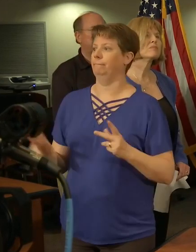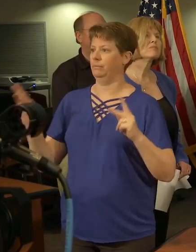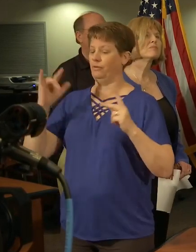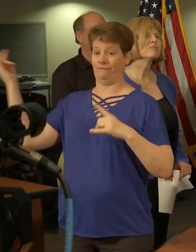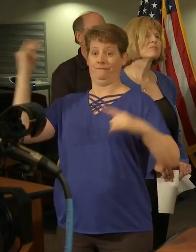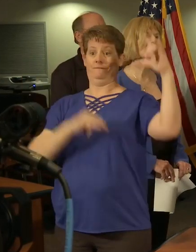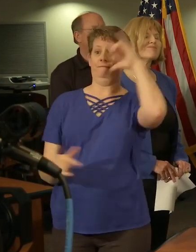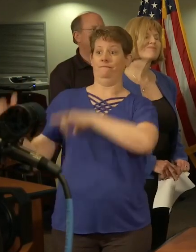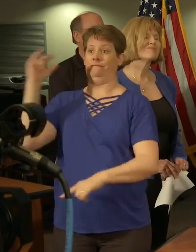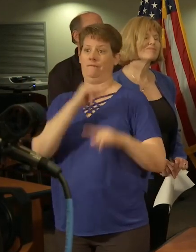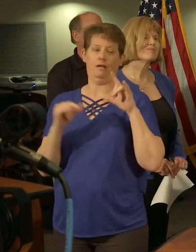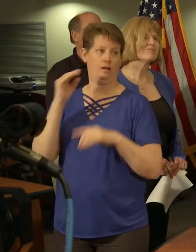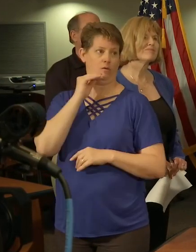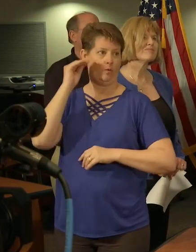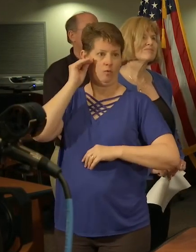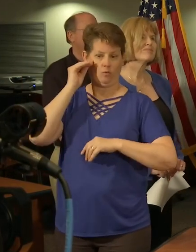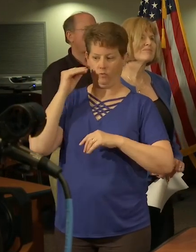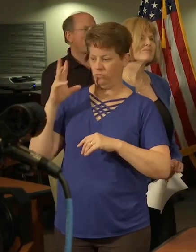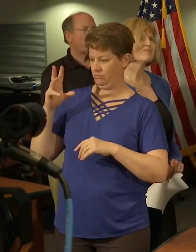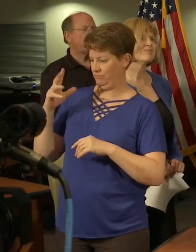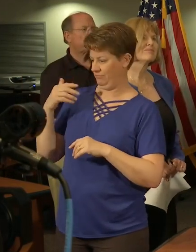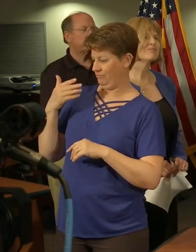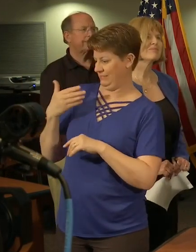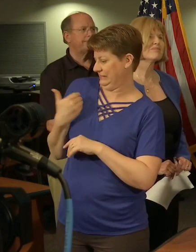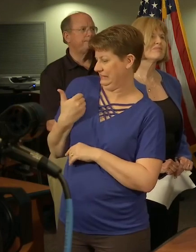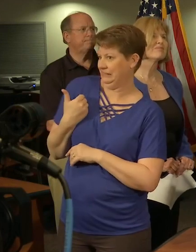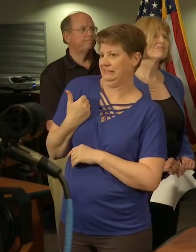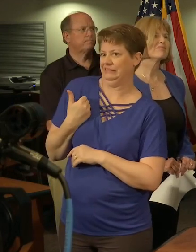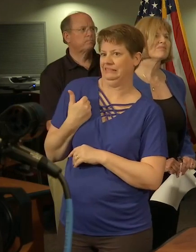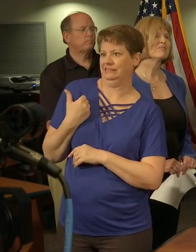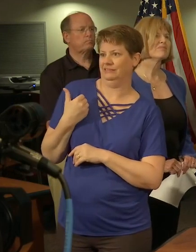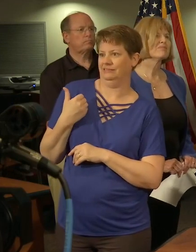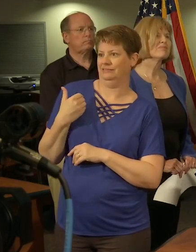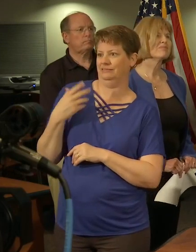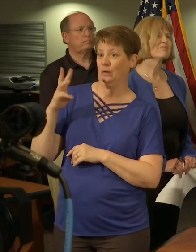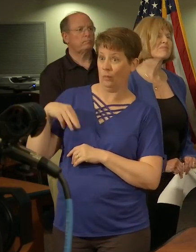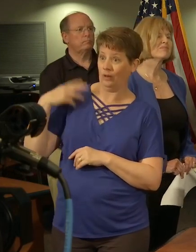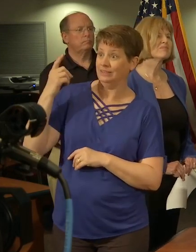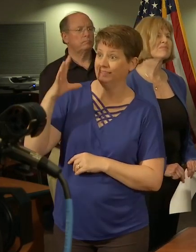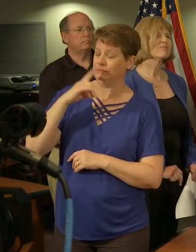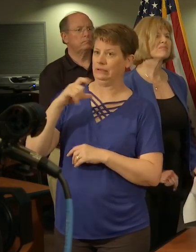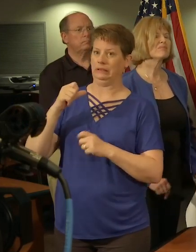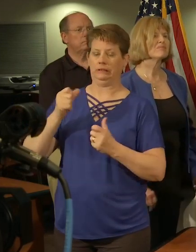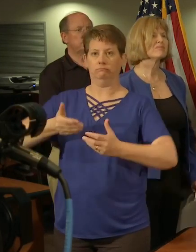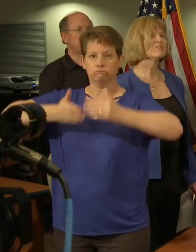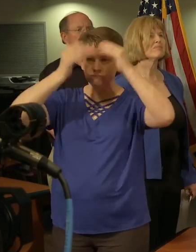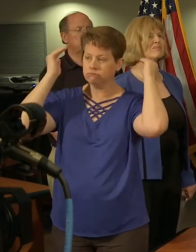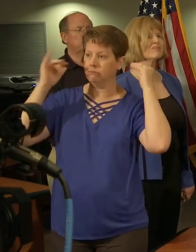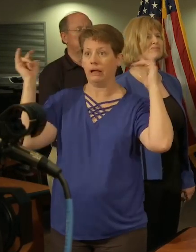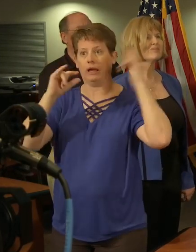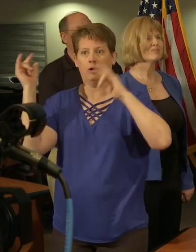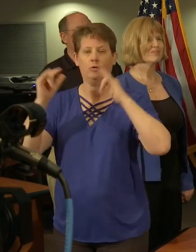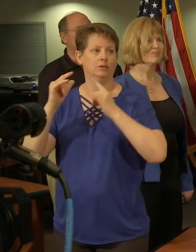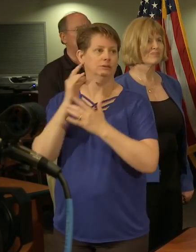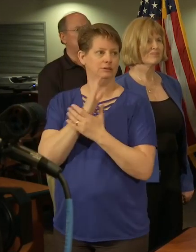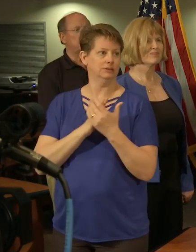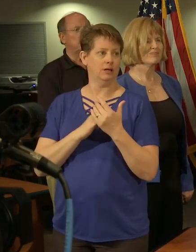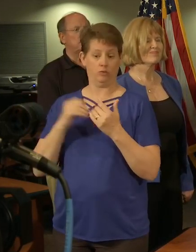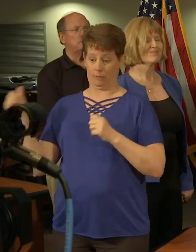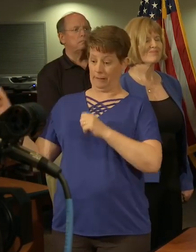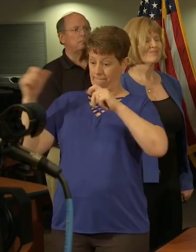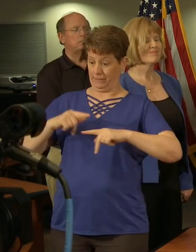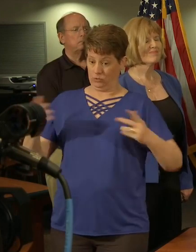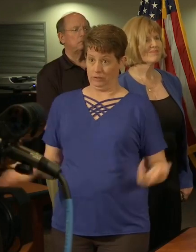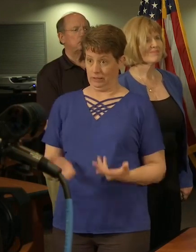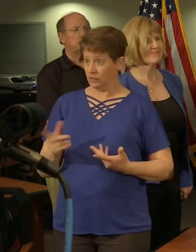home after the White House made their announcement the other day, and they overwhelmed so many of our major airports. Presumably some of them are coming back to our state. Are